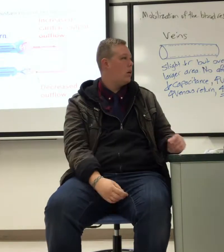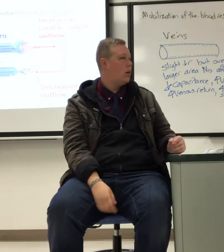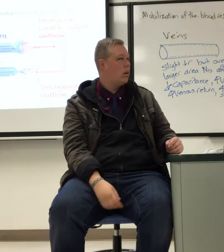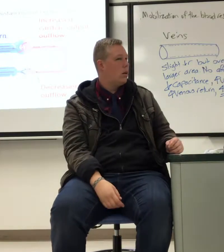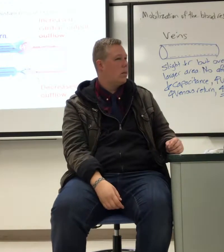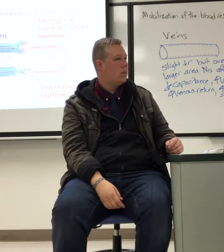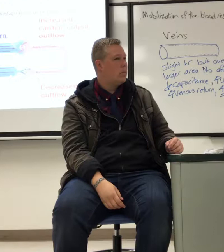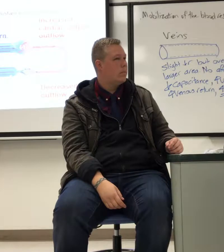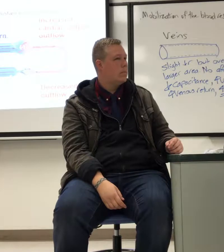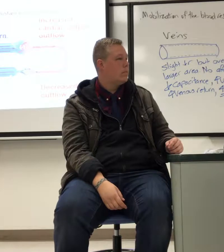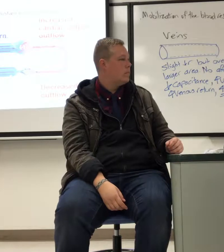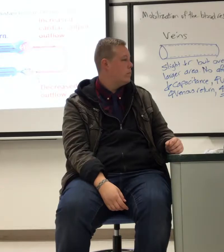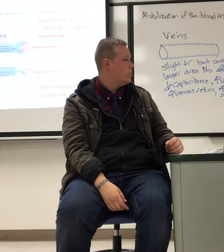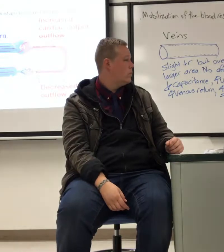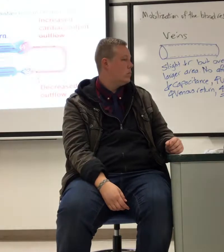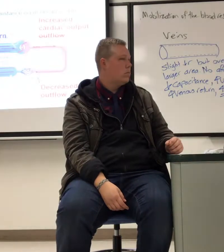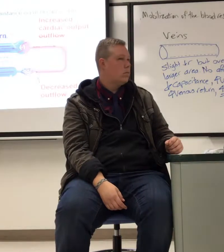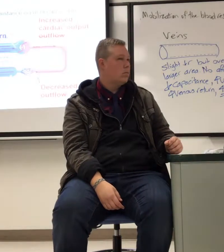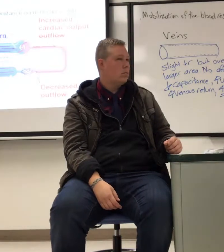So,